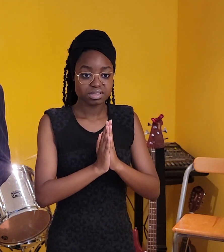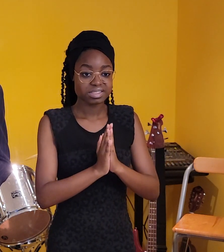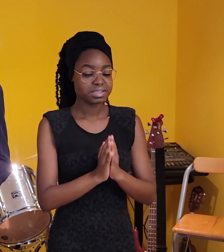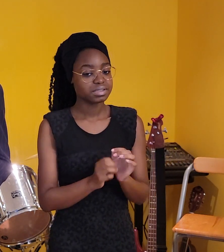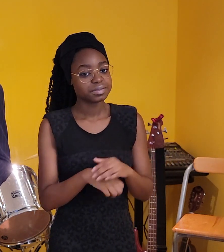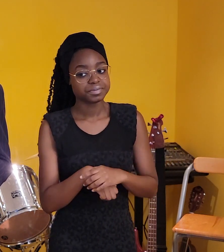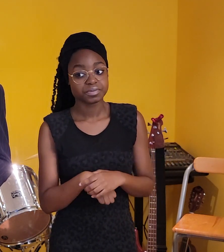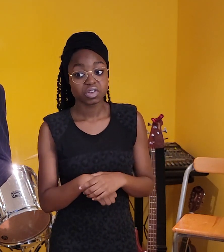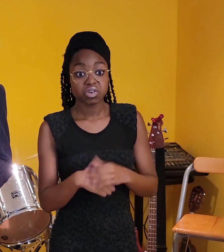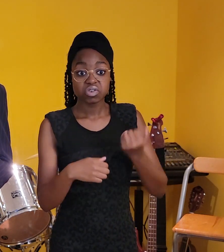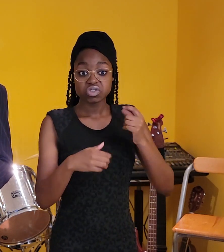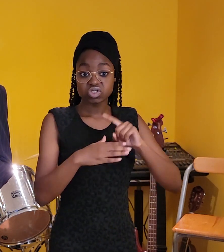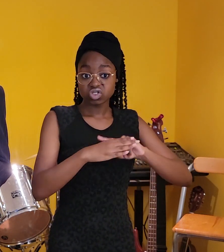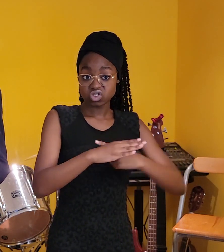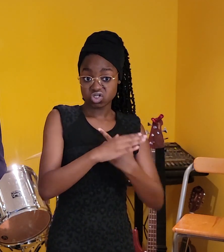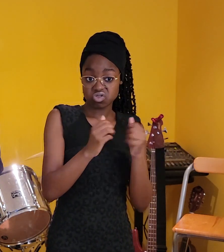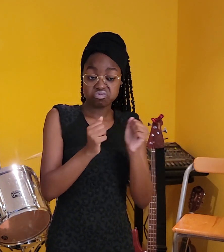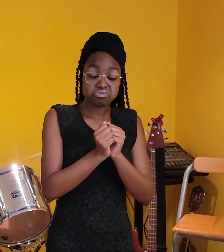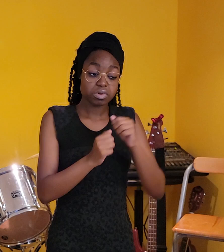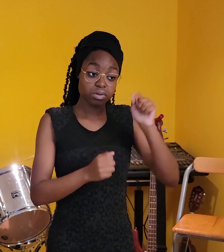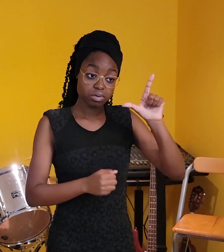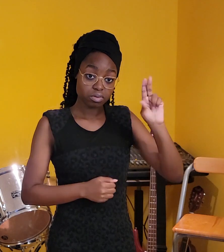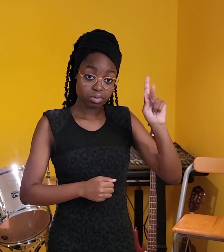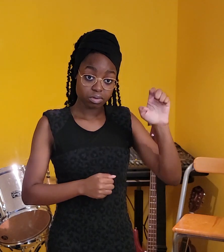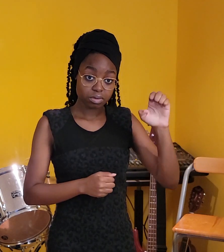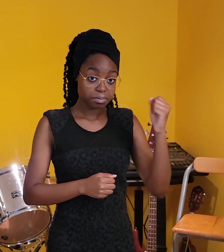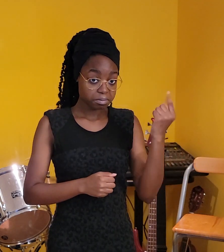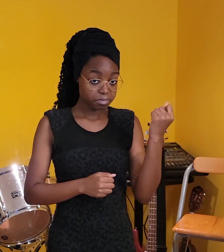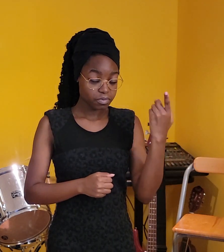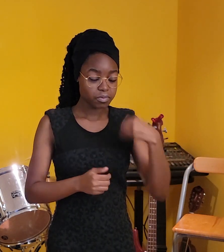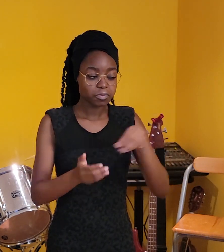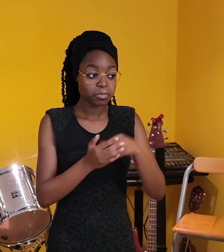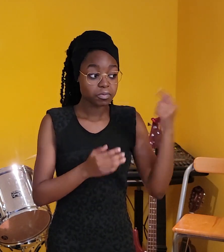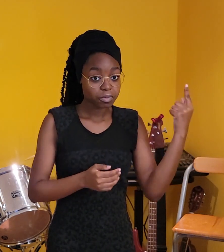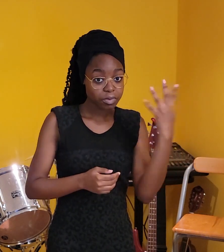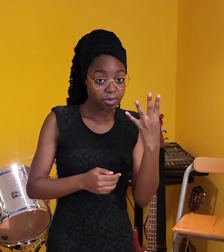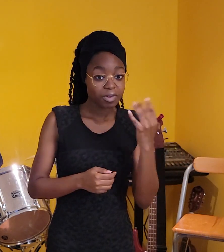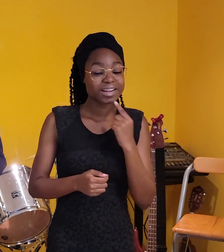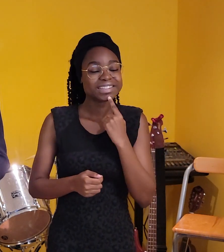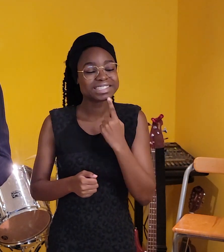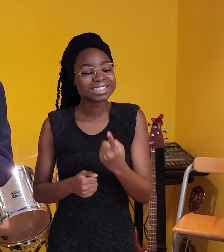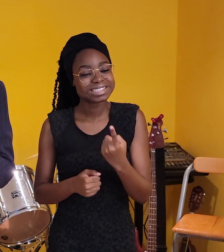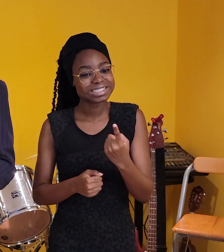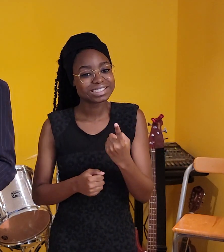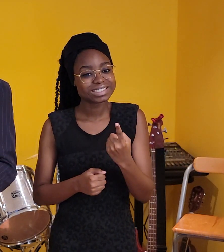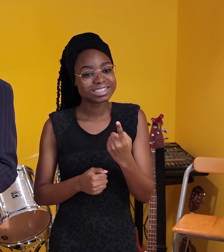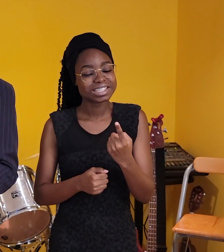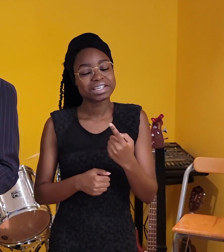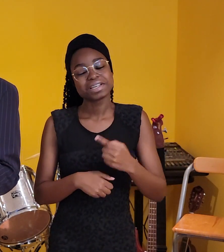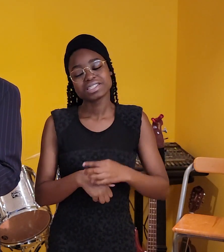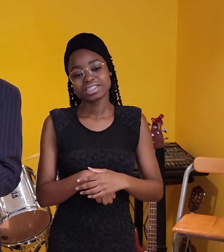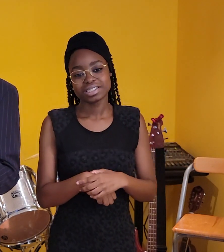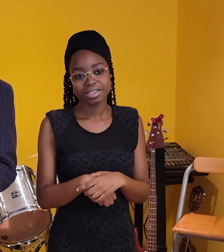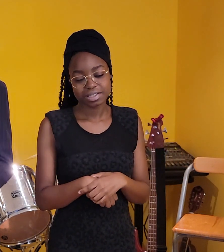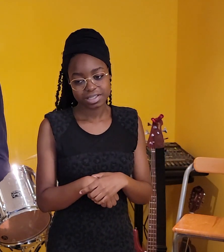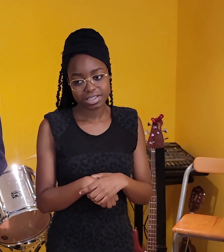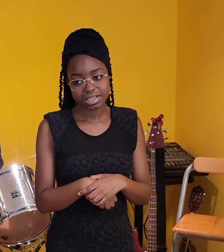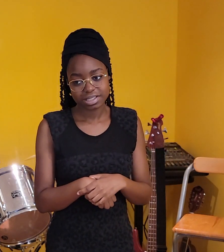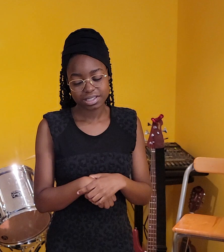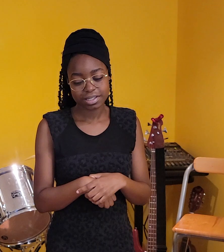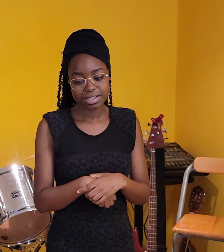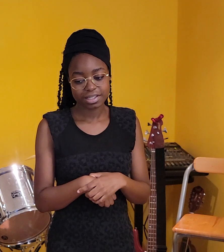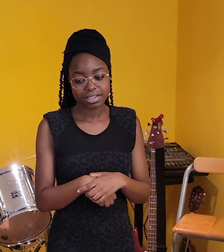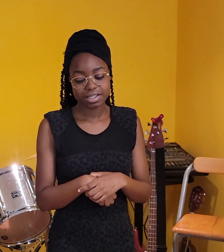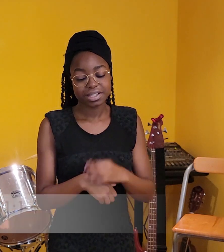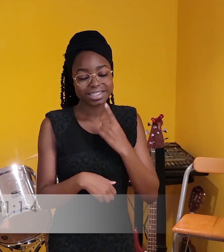prayer, we're looking at Luke chapter 11, verse 1 to 4. It's how it goes. Luke 11, 1 to 4. You have your Bibles, please send with me to Luke 11, 1